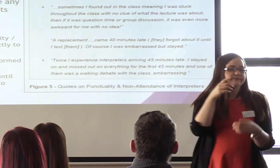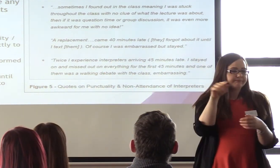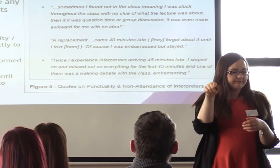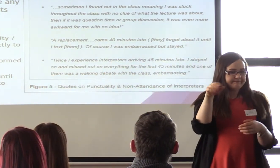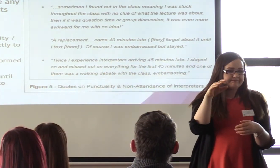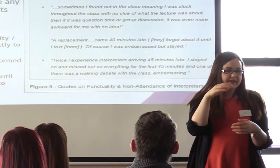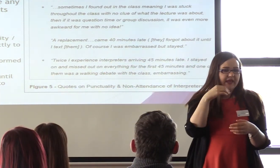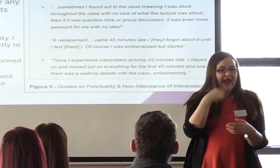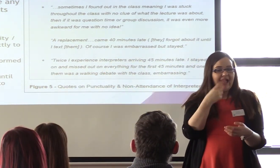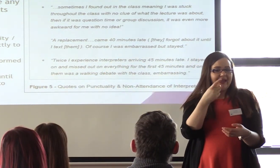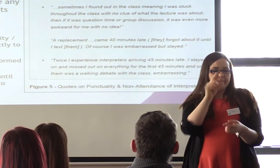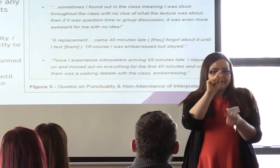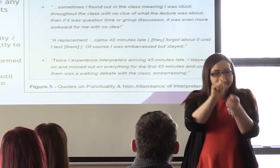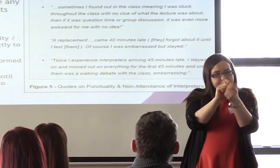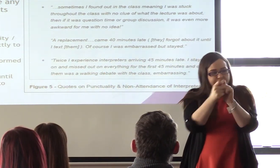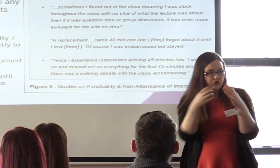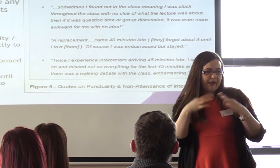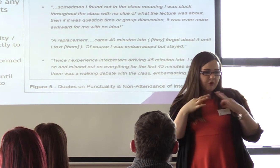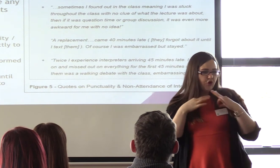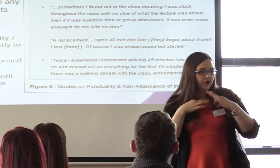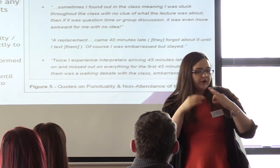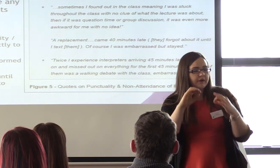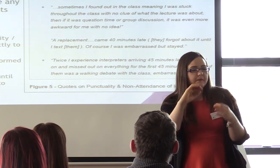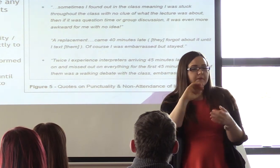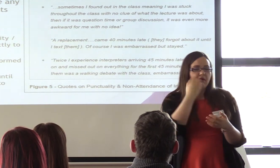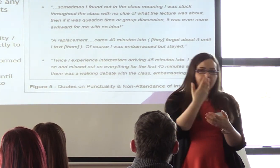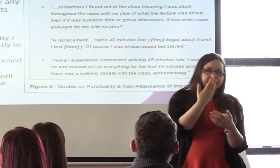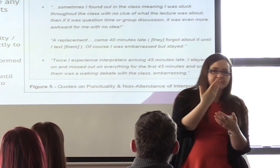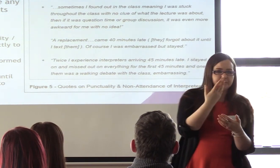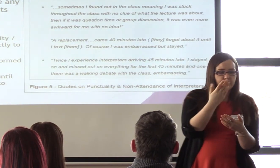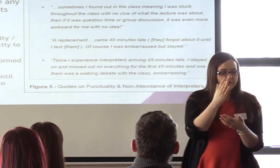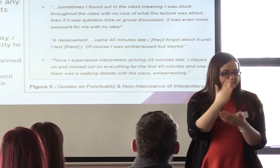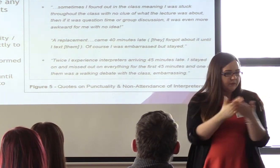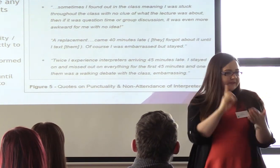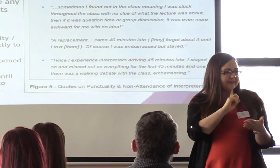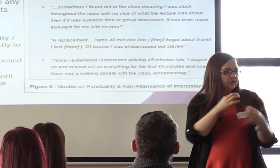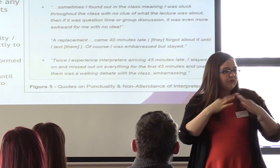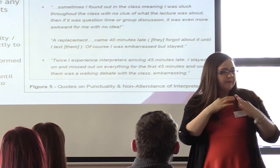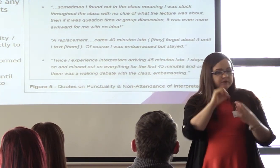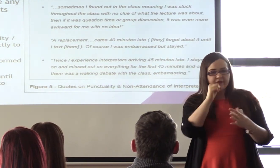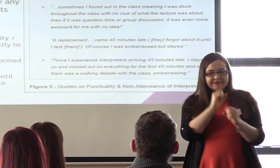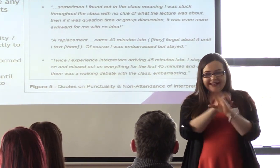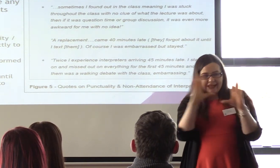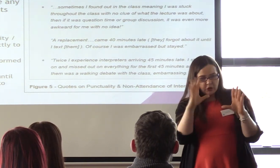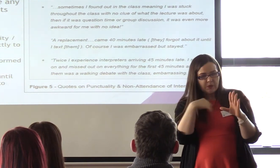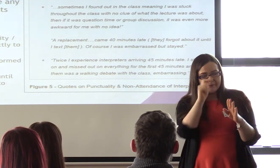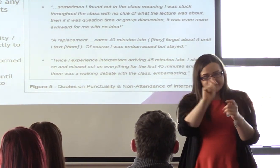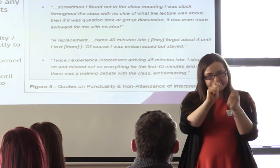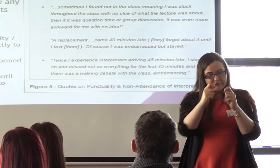beside the quotes, I did have to adjust the grammar on these quotes somewhat. Some deaf people, I